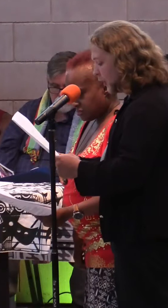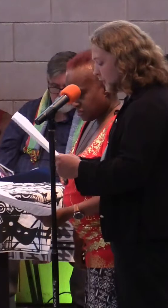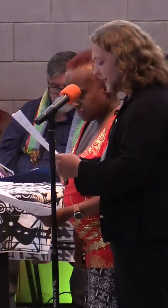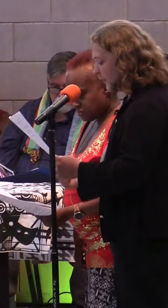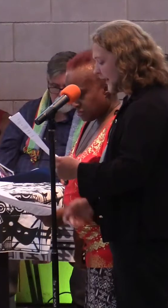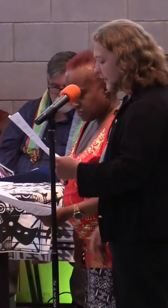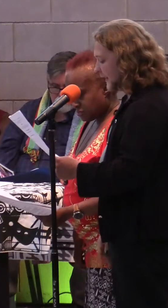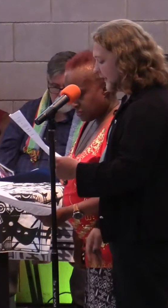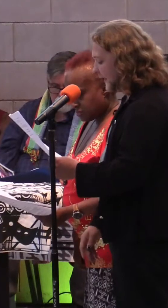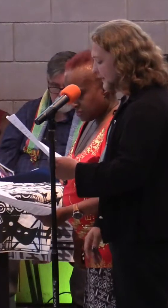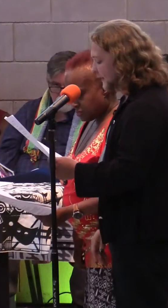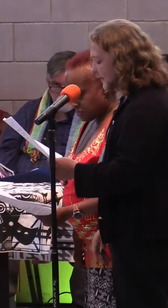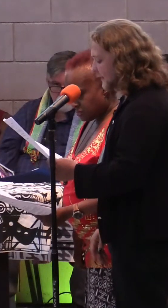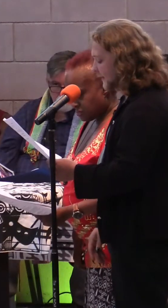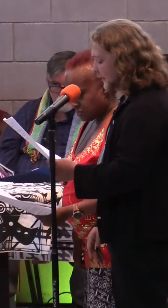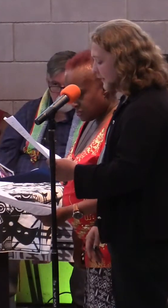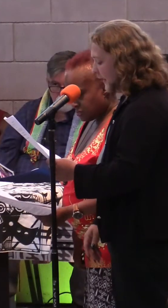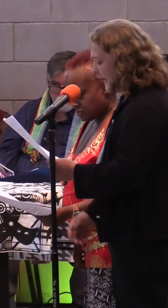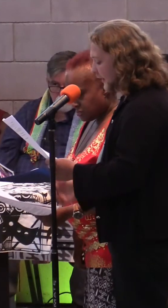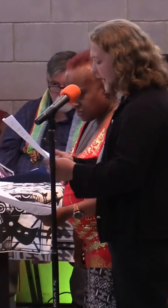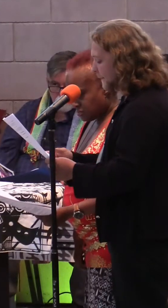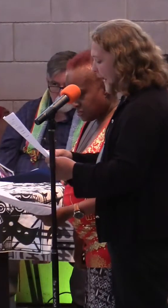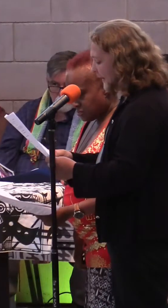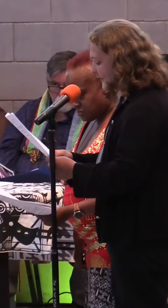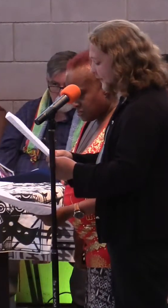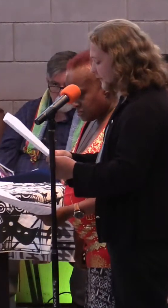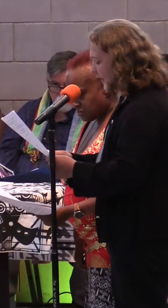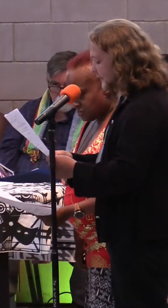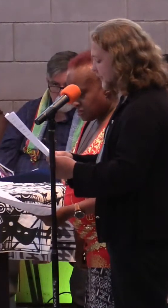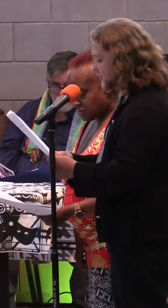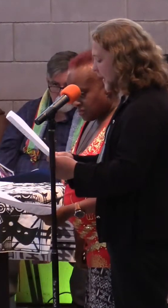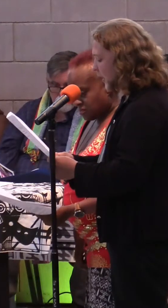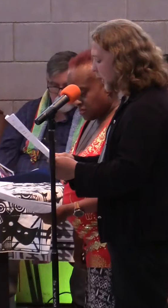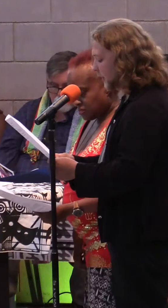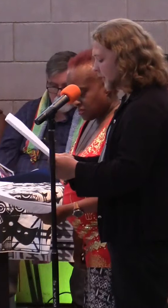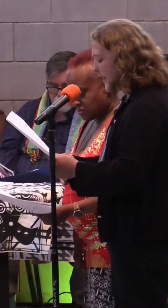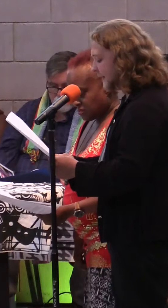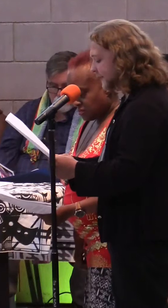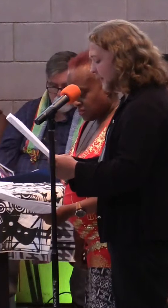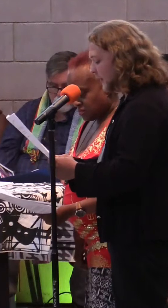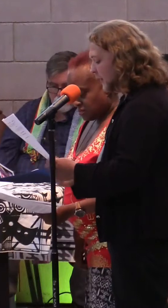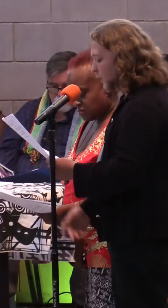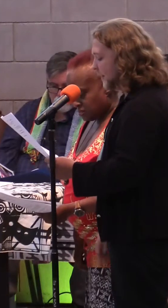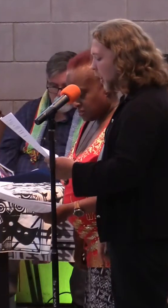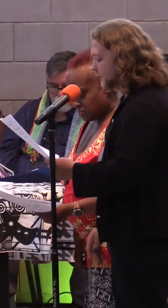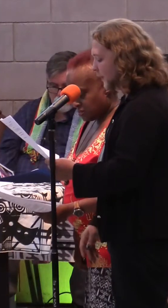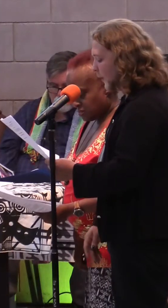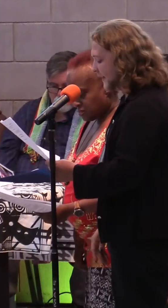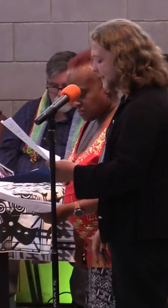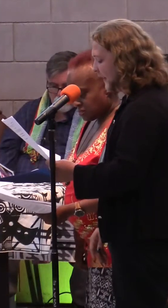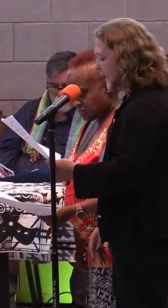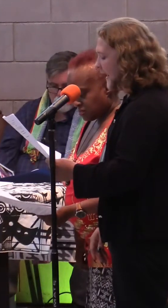the cold of the well in the heat of the evening, and the cup passed to us to share all our lives. We call